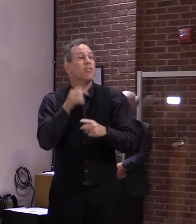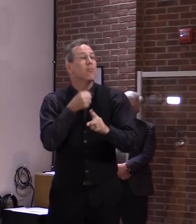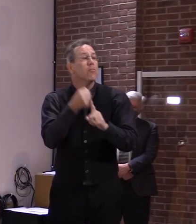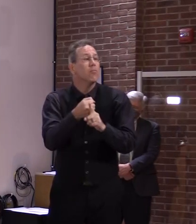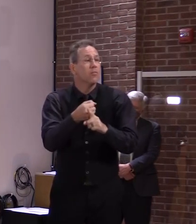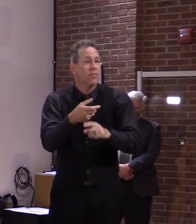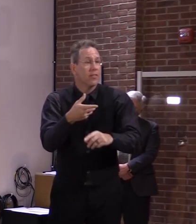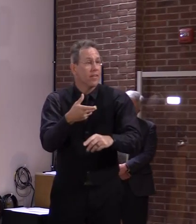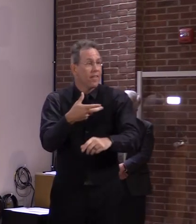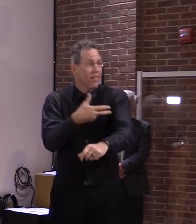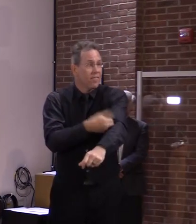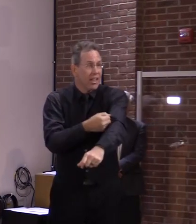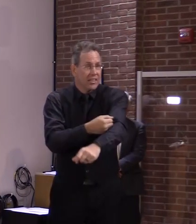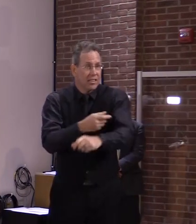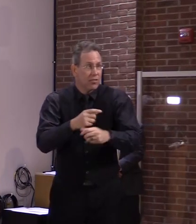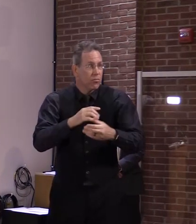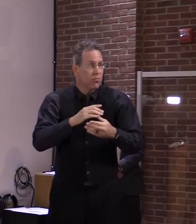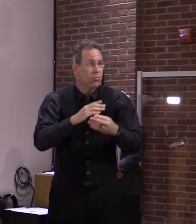time.